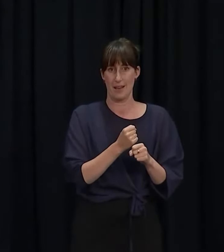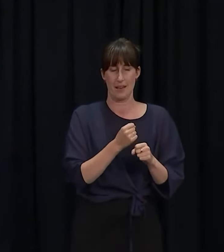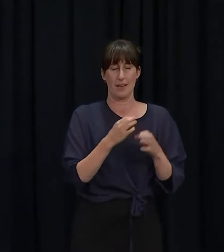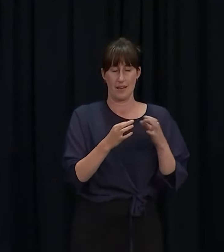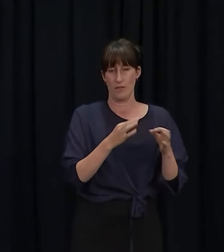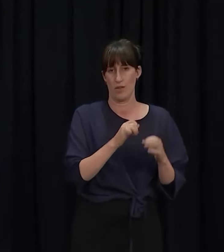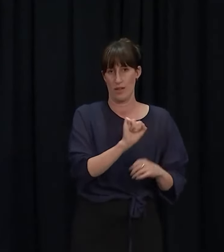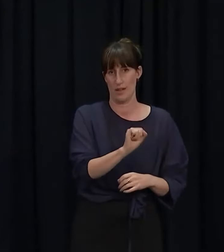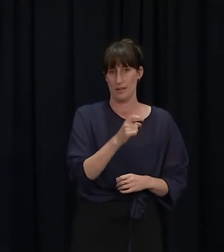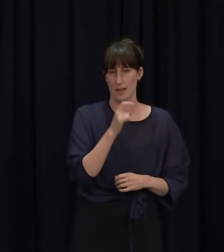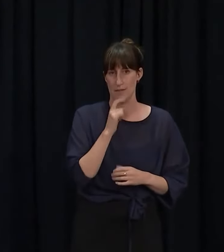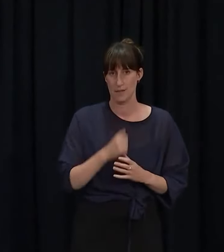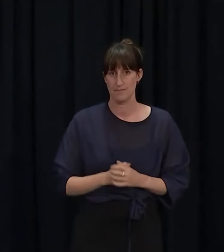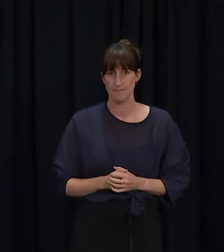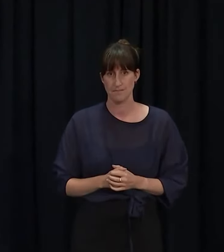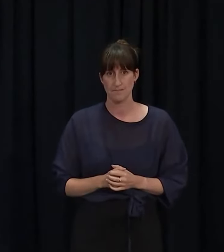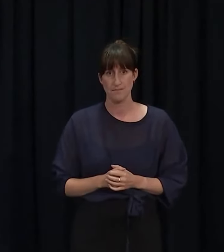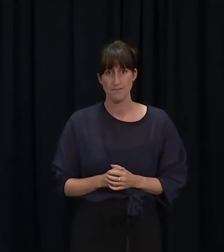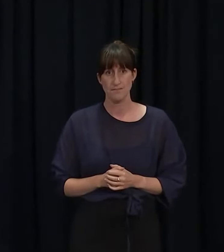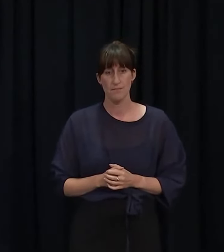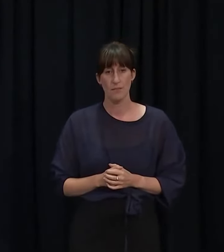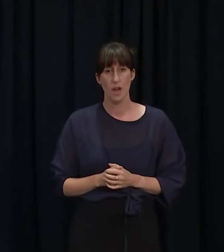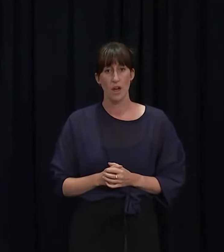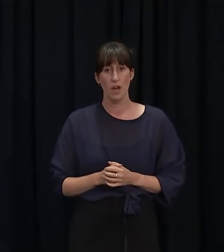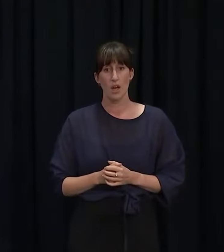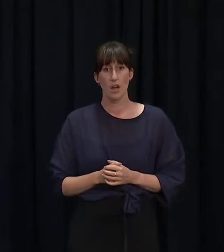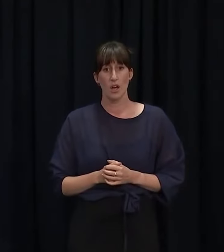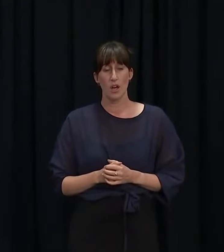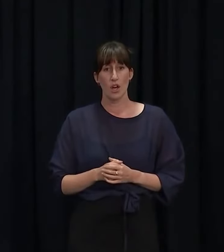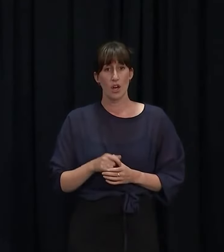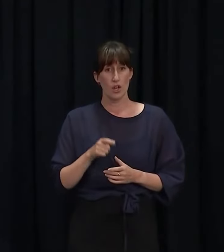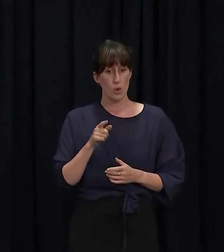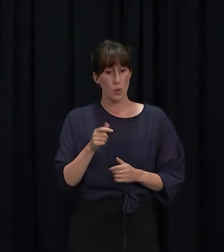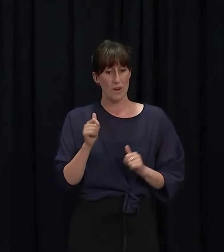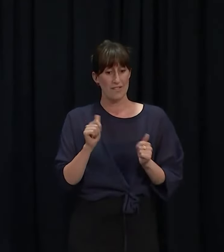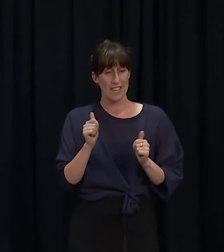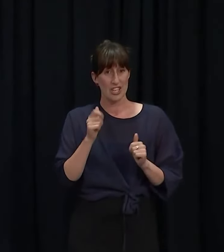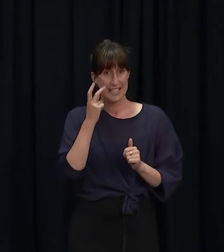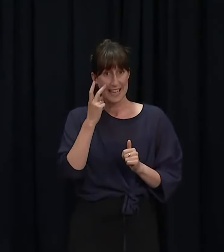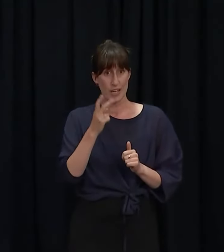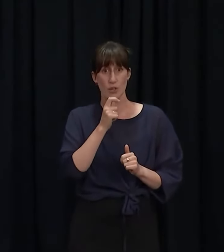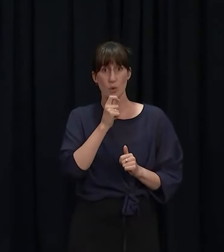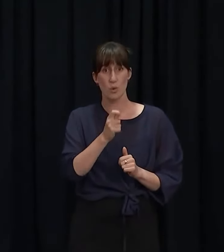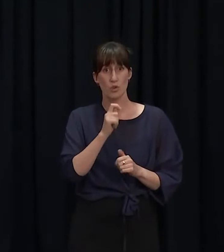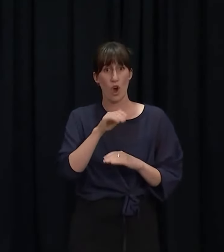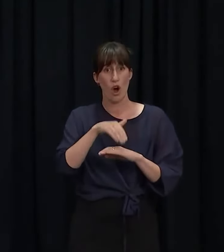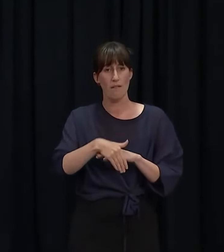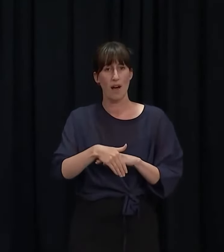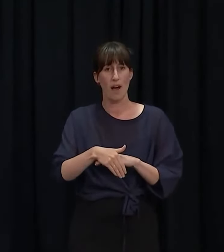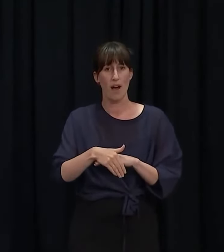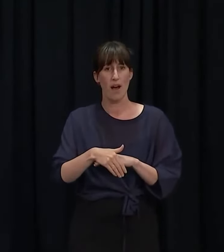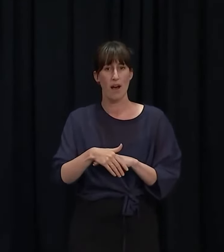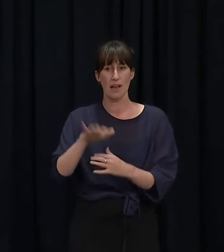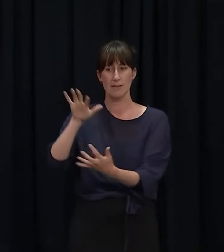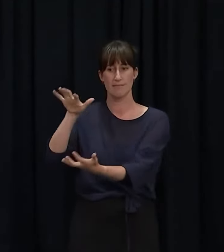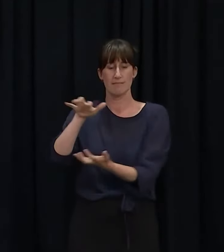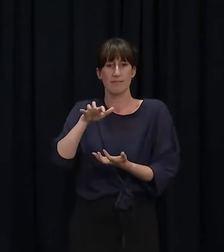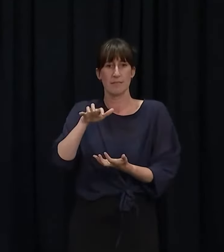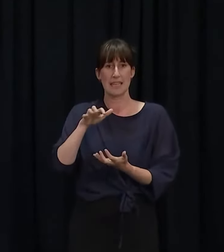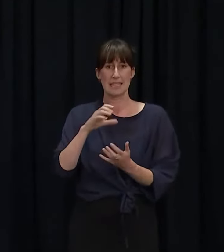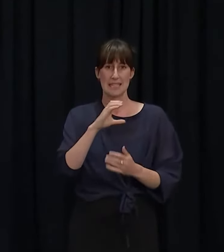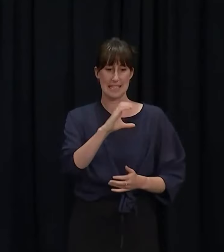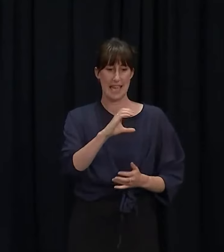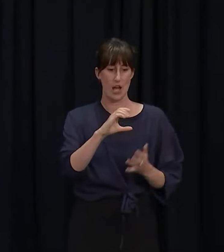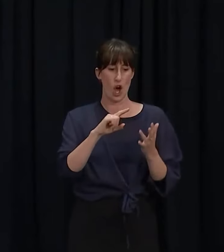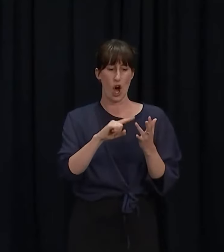Further today, you would have seen the work done to secure CO2 monitors and 5,000 portable air cleaners for our